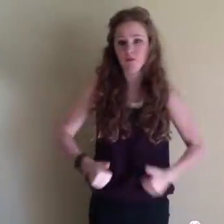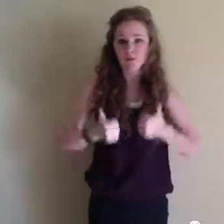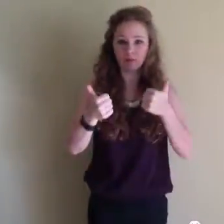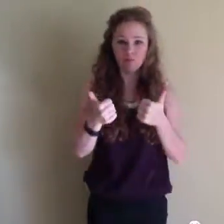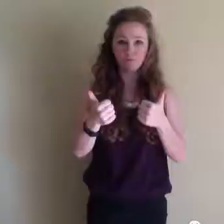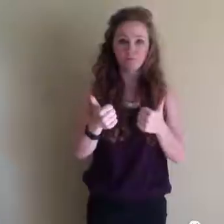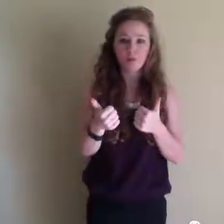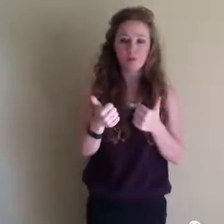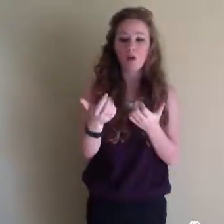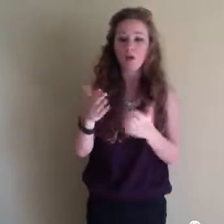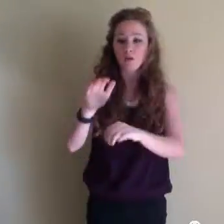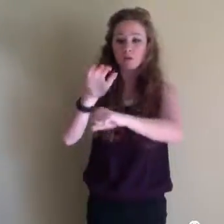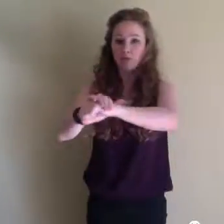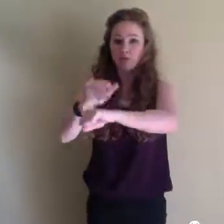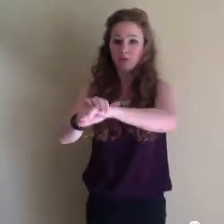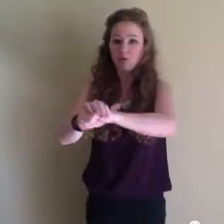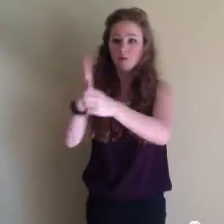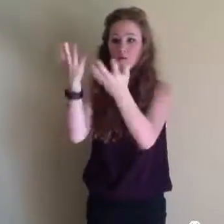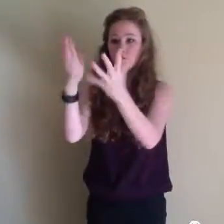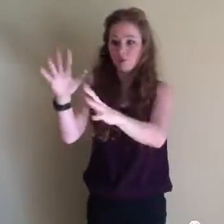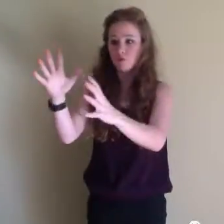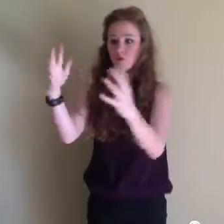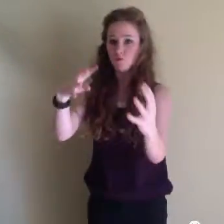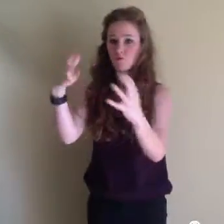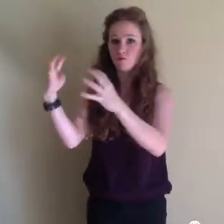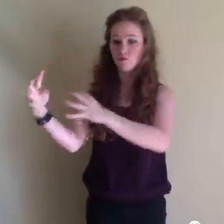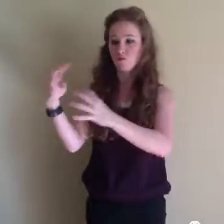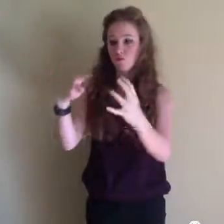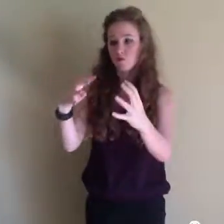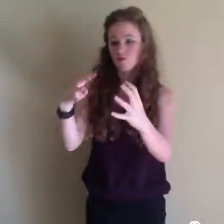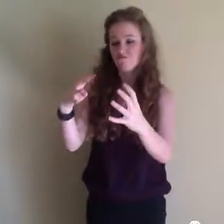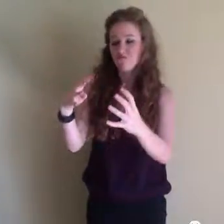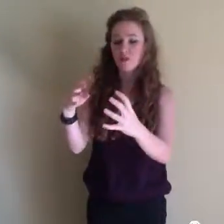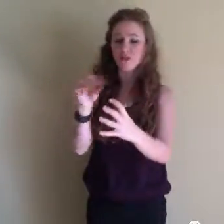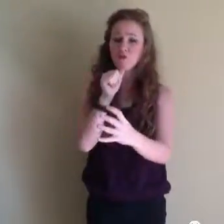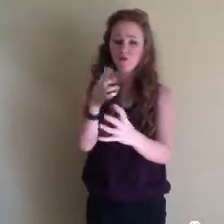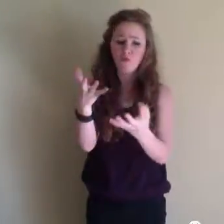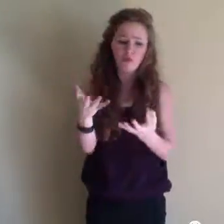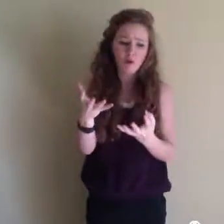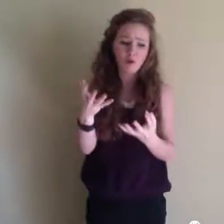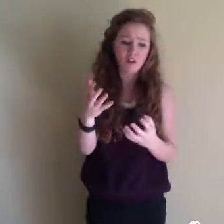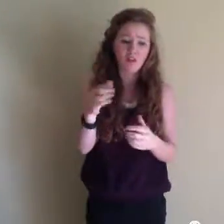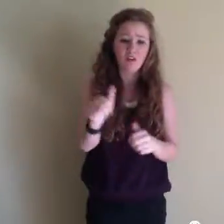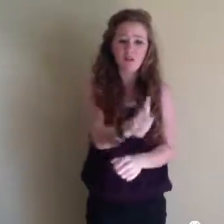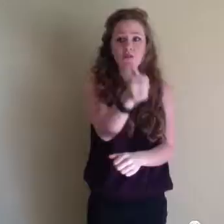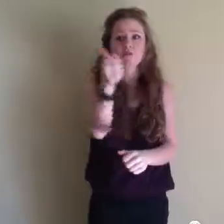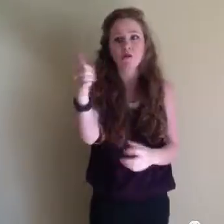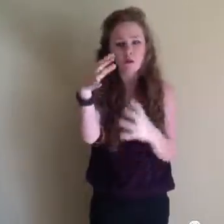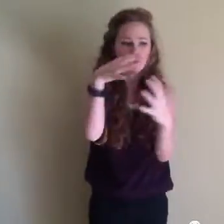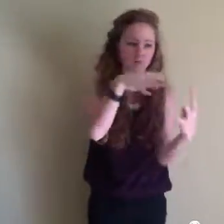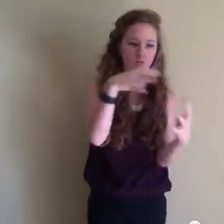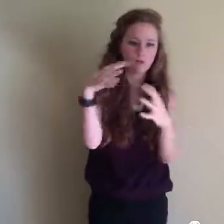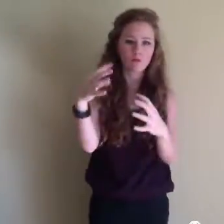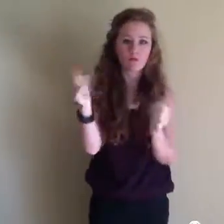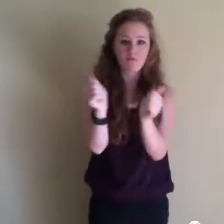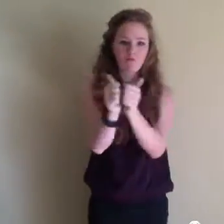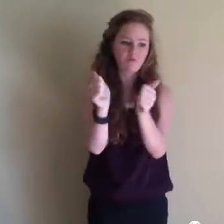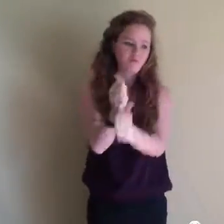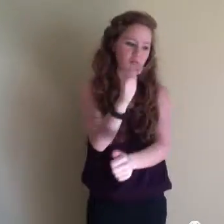And they lived very, very different types of lives. So when England finished the war, they didn't want another war to happen